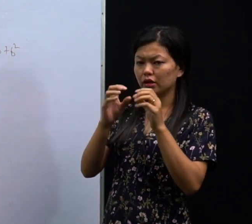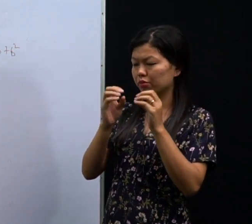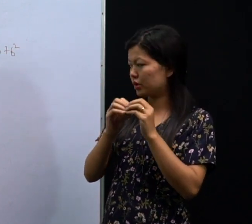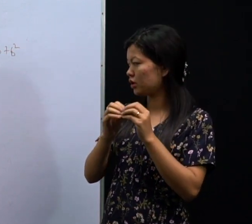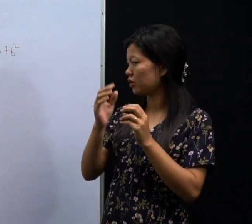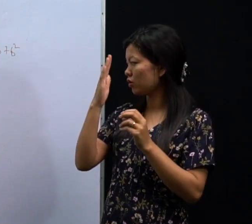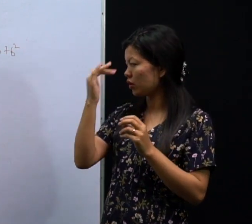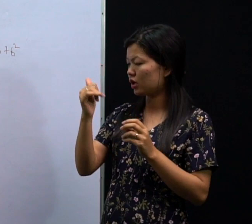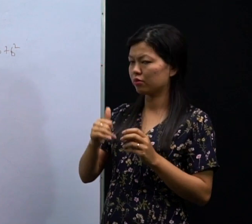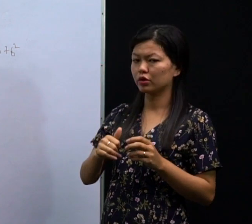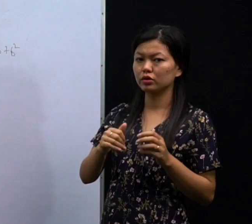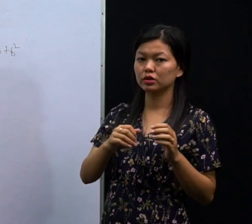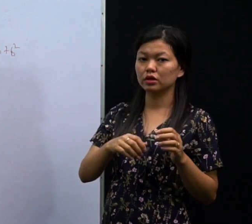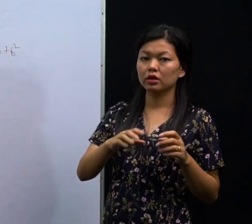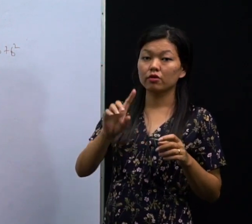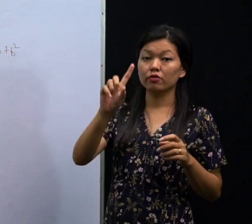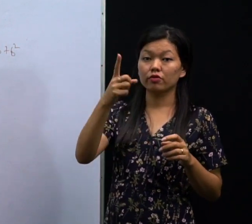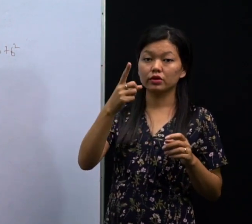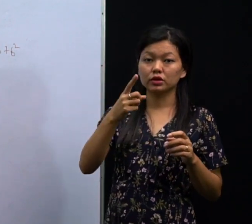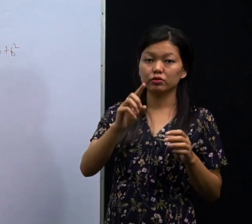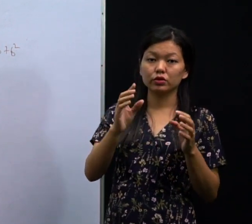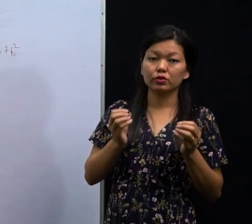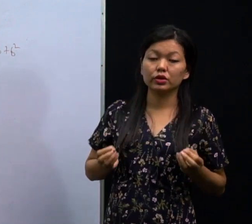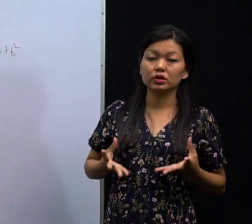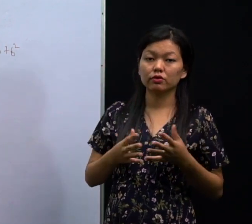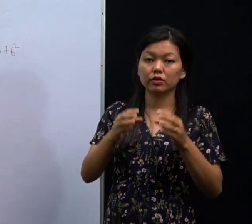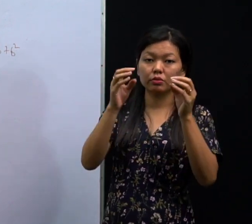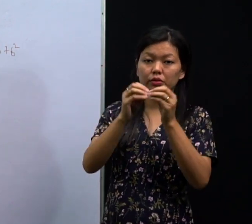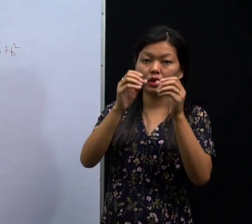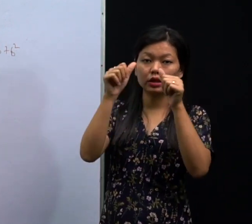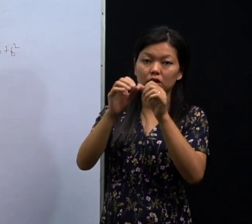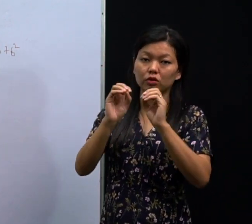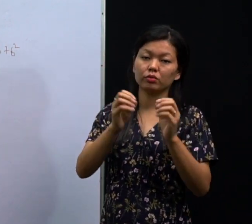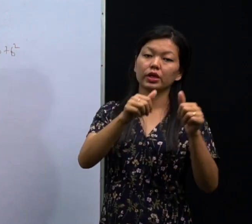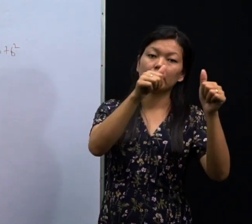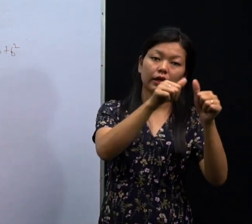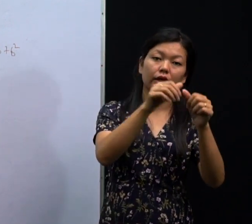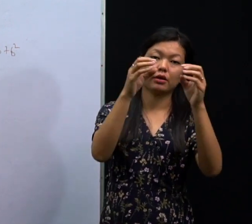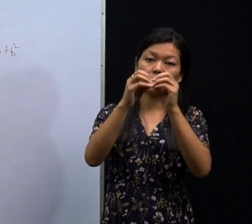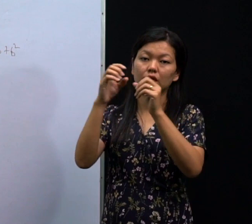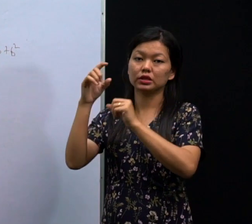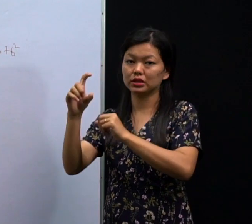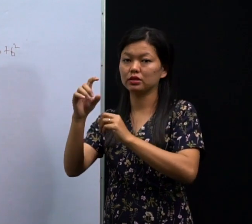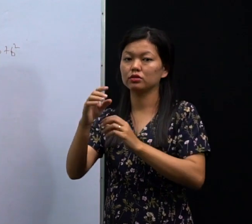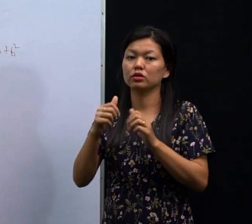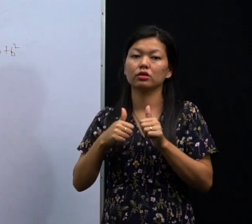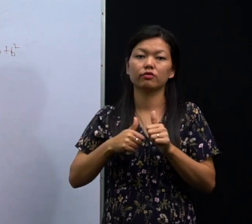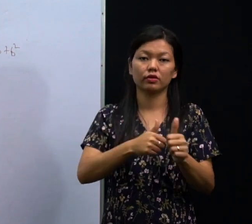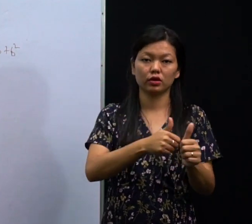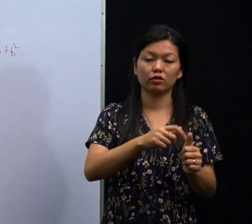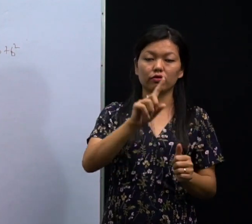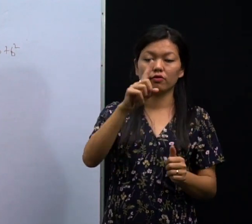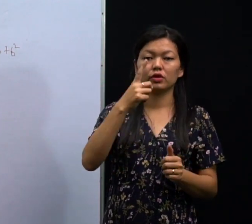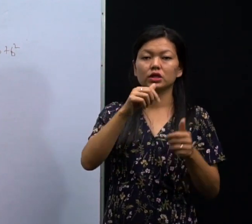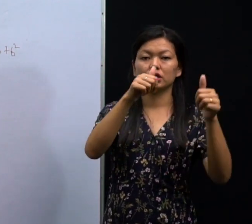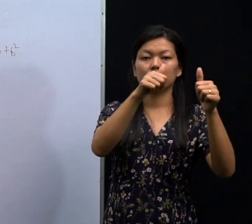as alphabetical order, first a then b, clear? Then b into b plus b square. So what will be